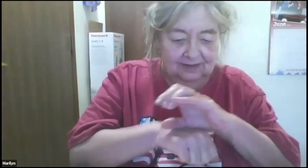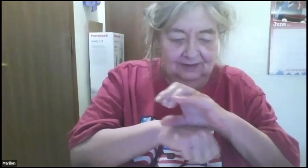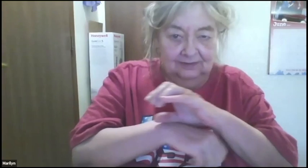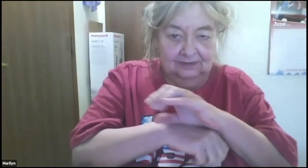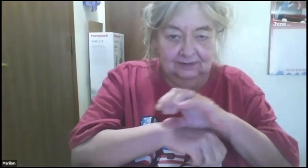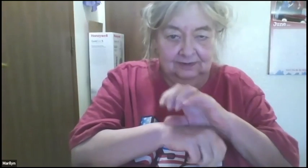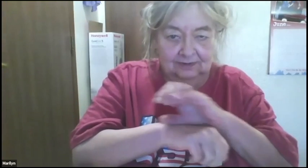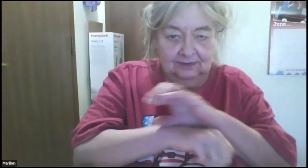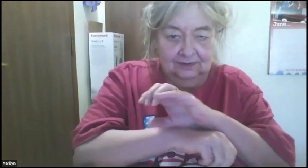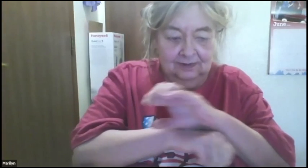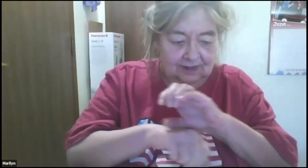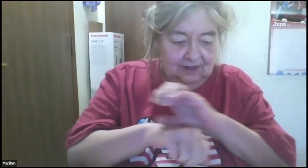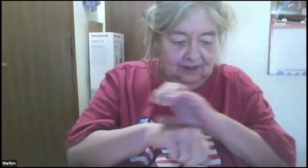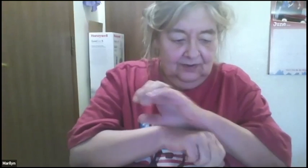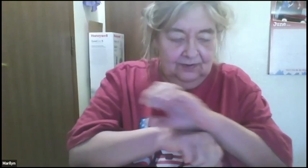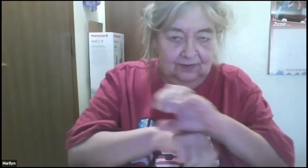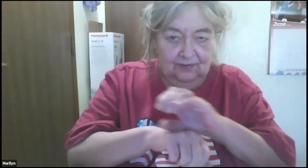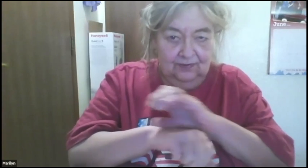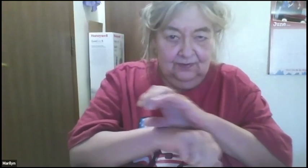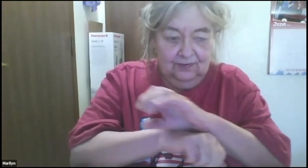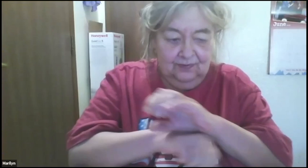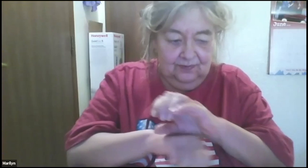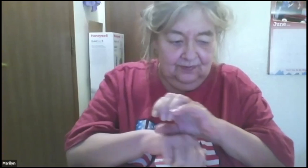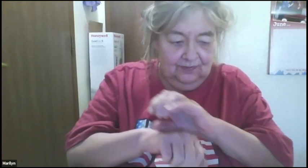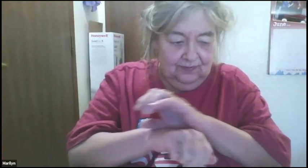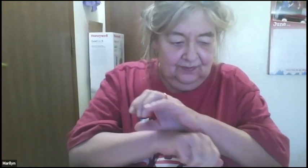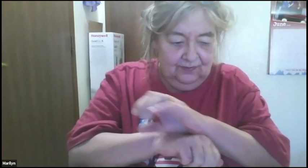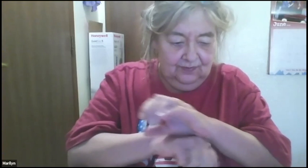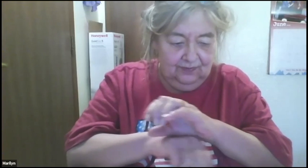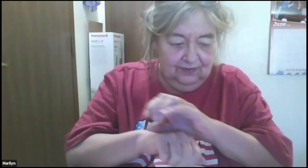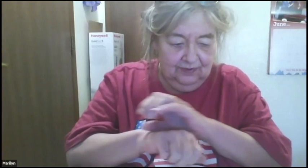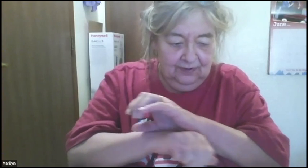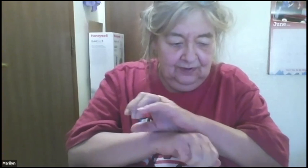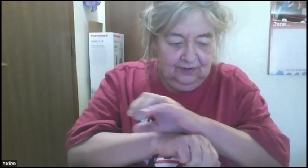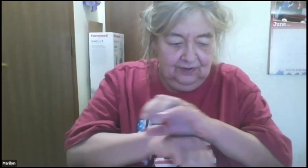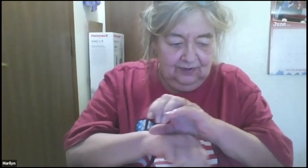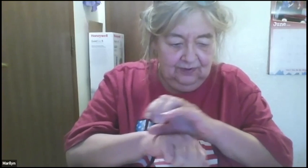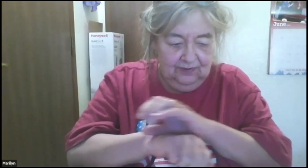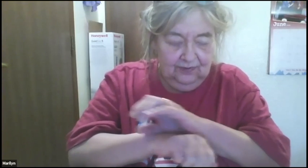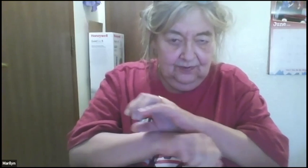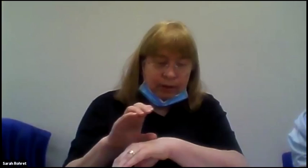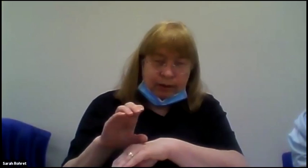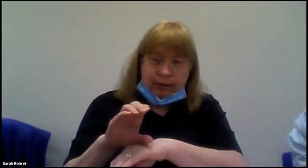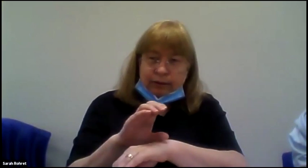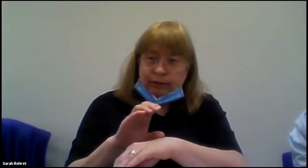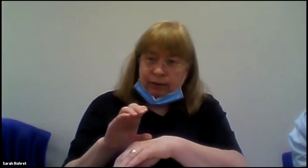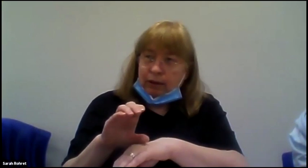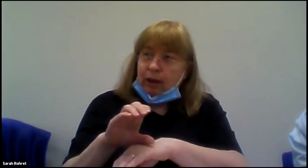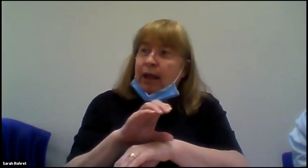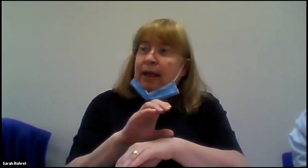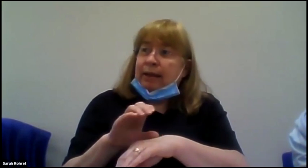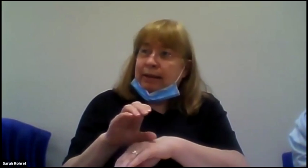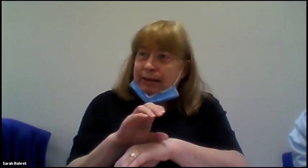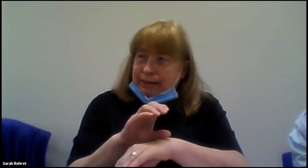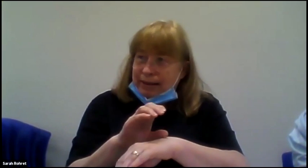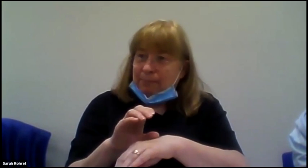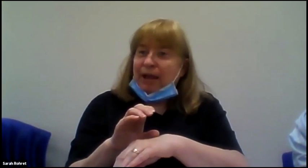chocolate. That starts with the C, chocolate. Most important words to know: coffee and Yeah.